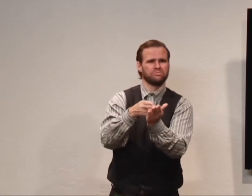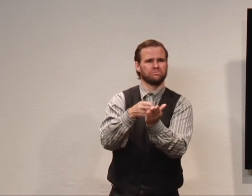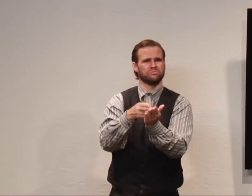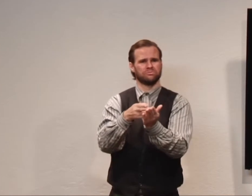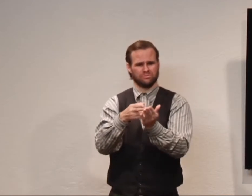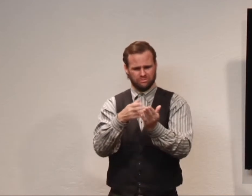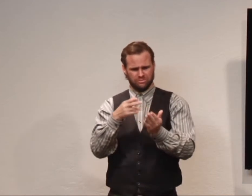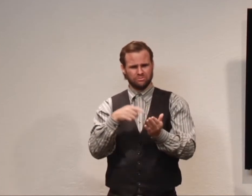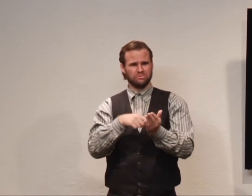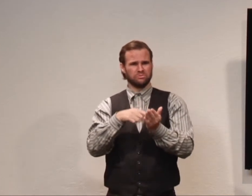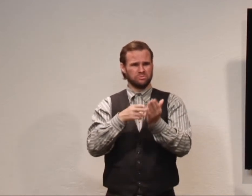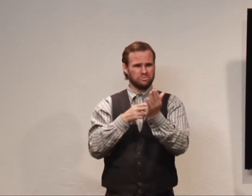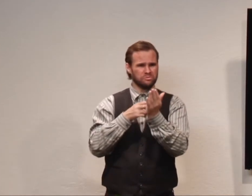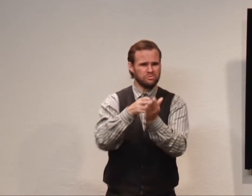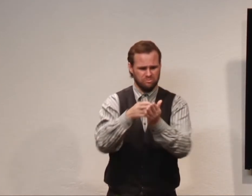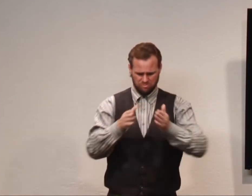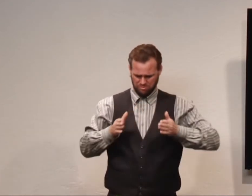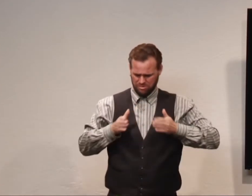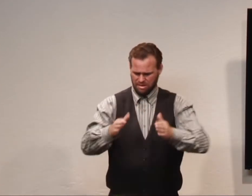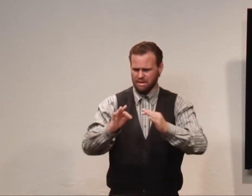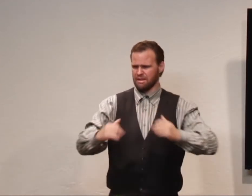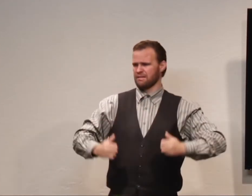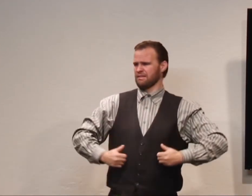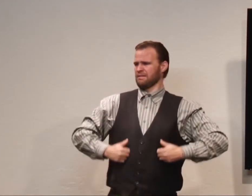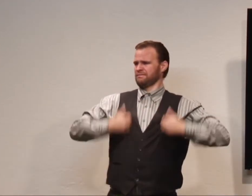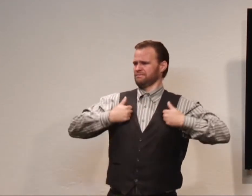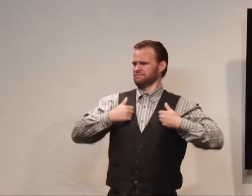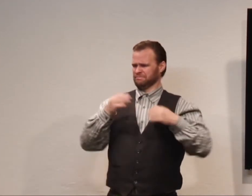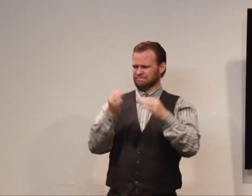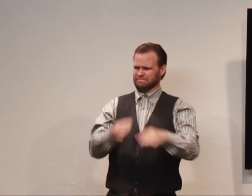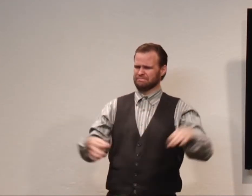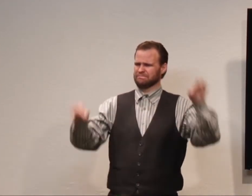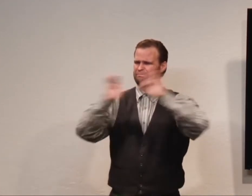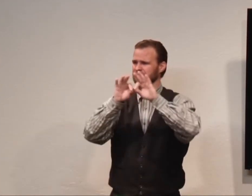I am the way, the truth, and the life in John chapter 4, 16.